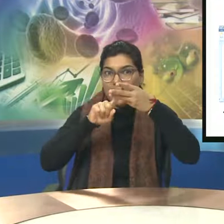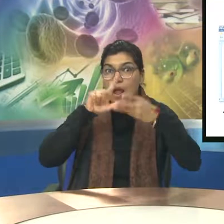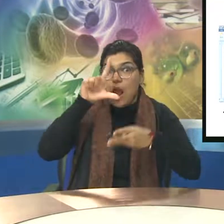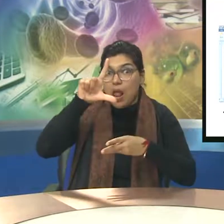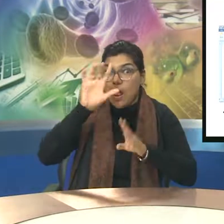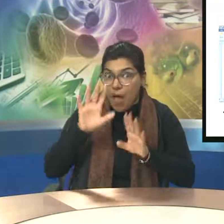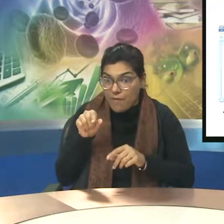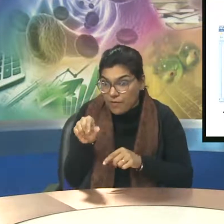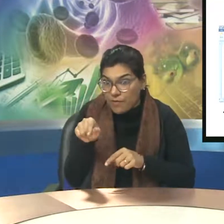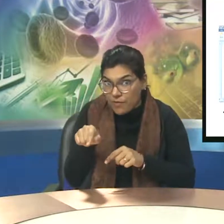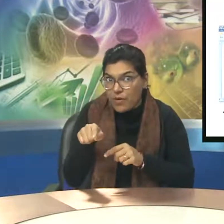the keyboard